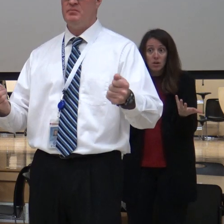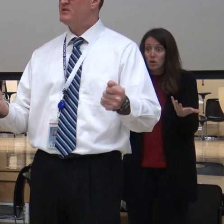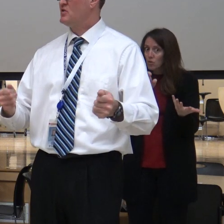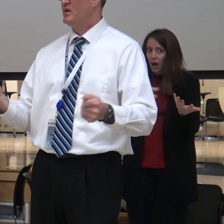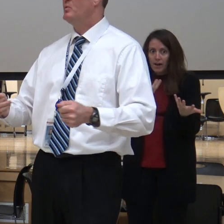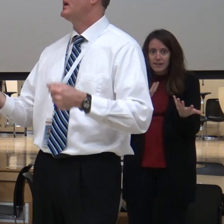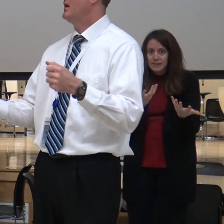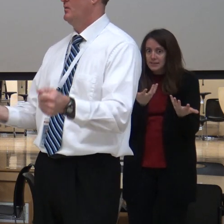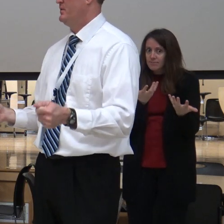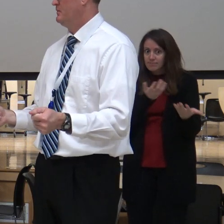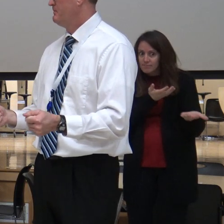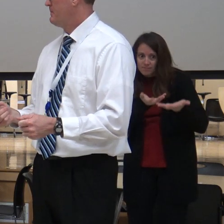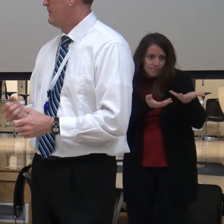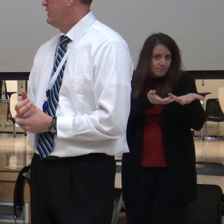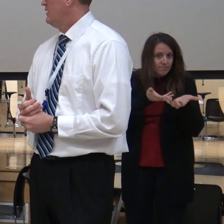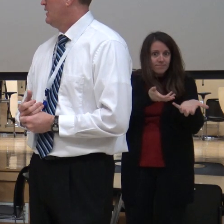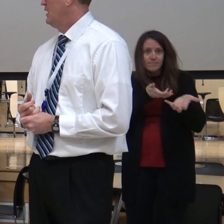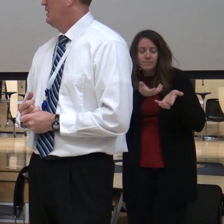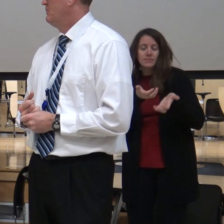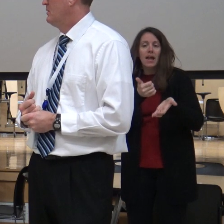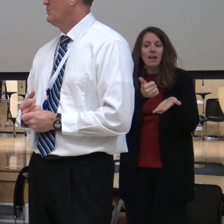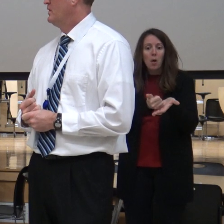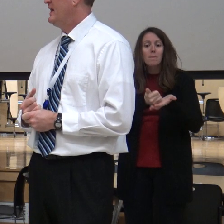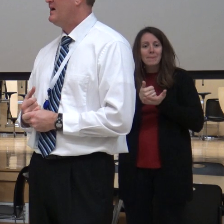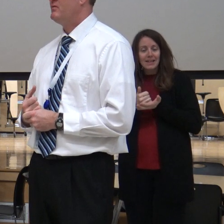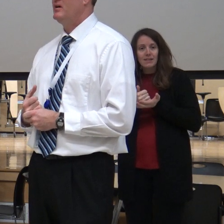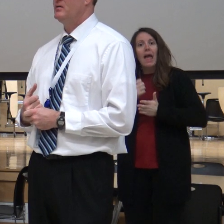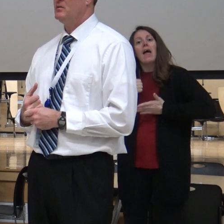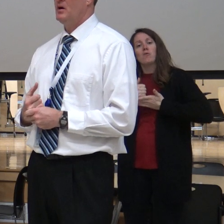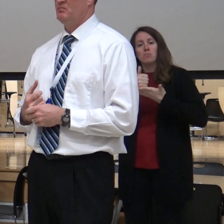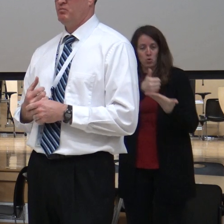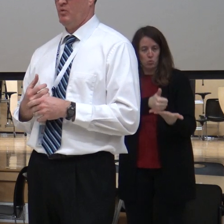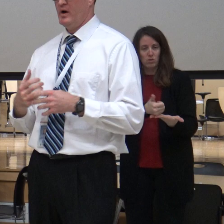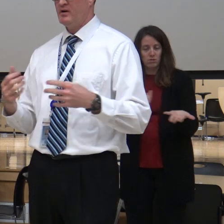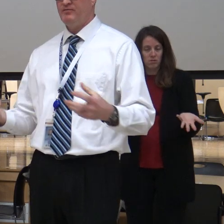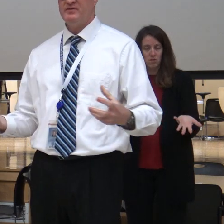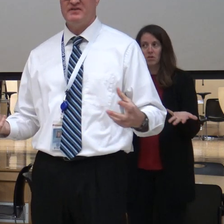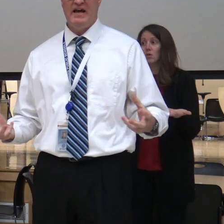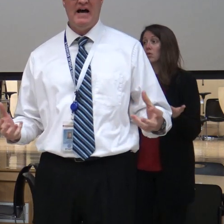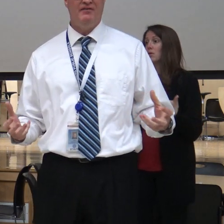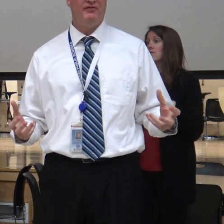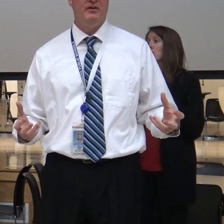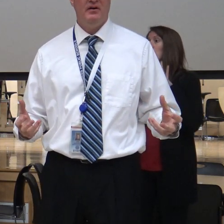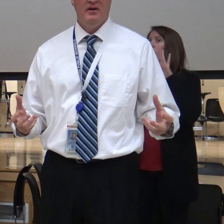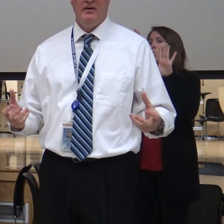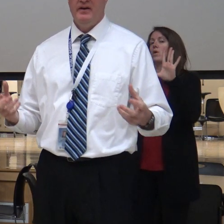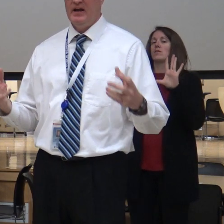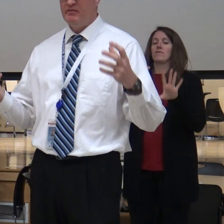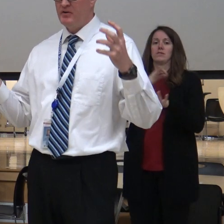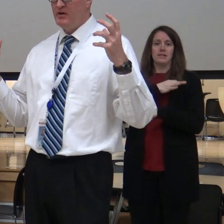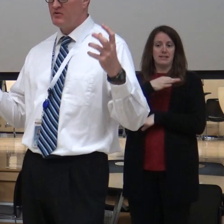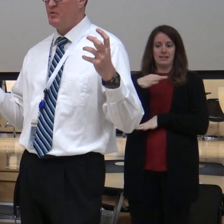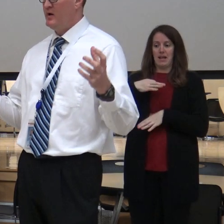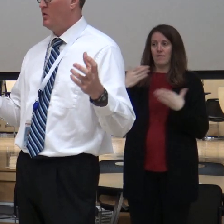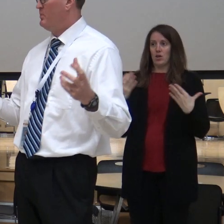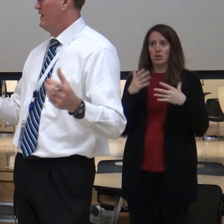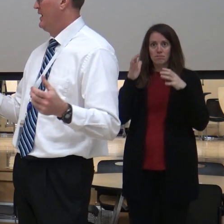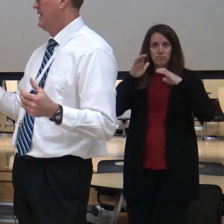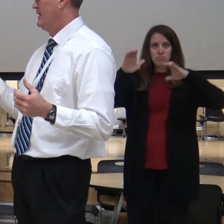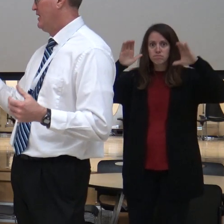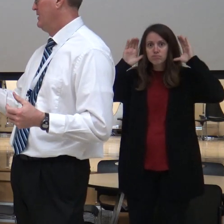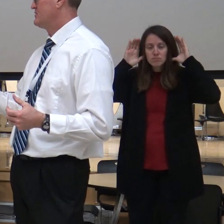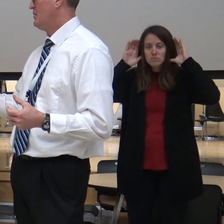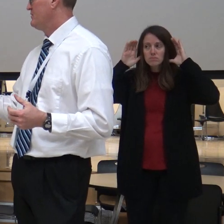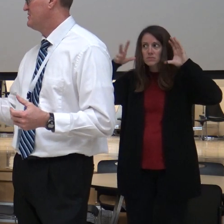us a little bit so that we can help you. We have a wonderful staff that have their ears wide open.